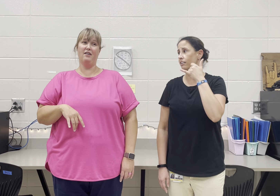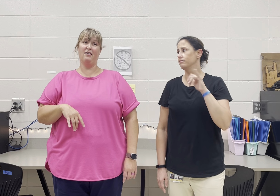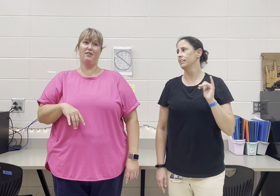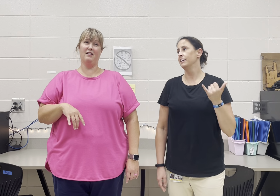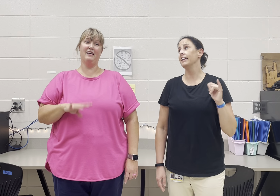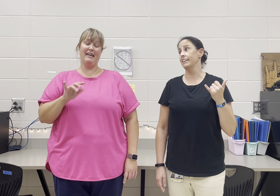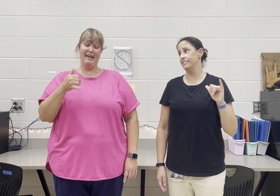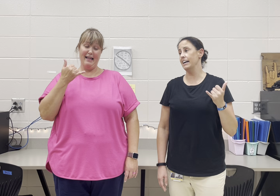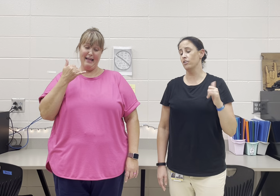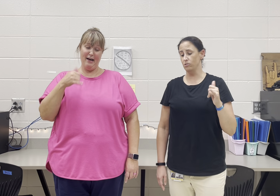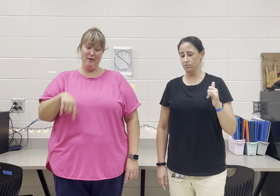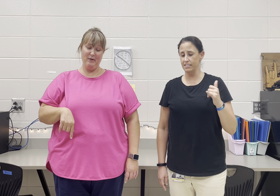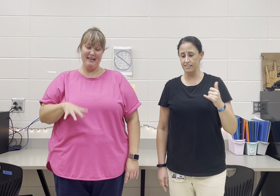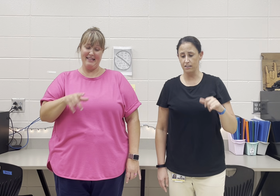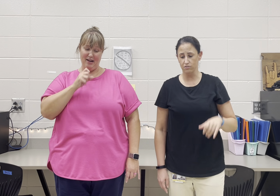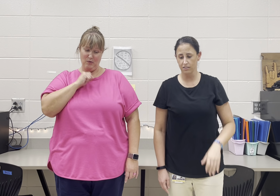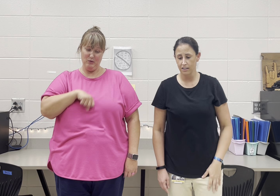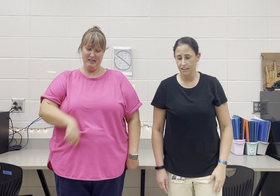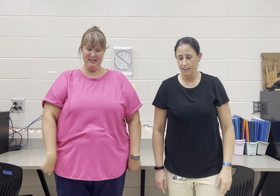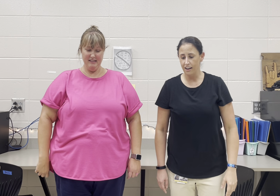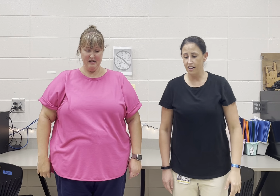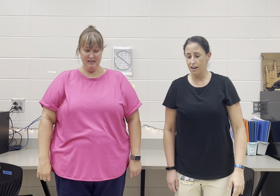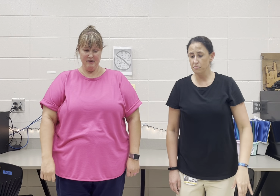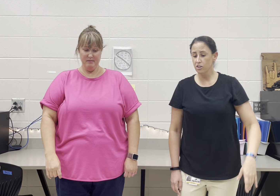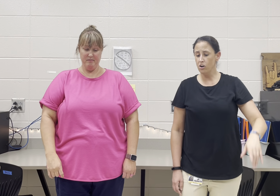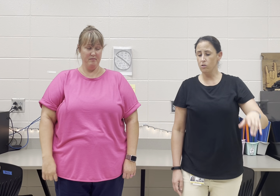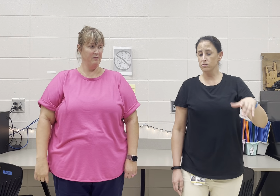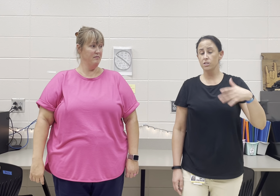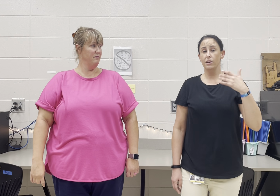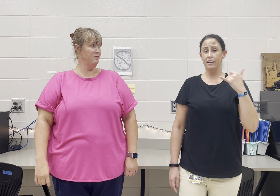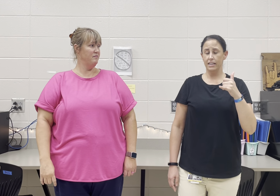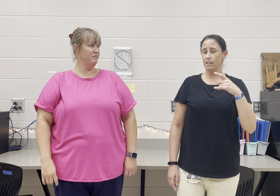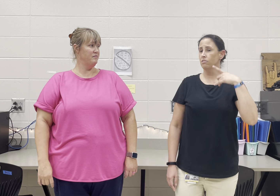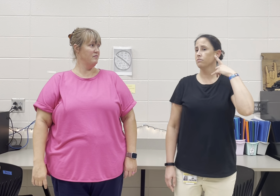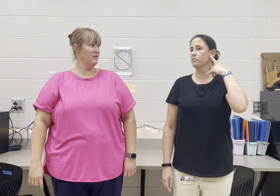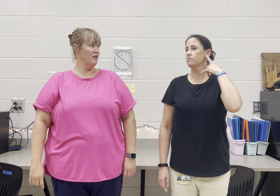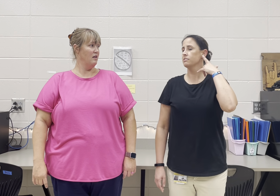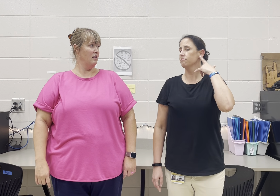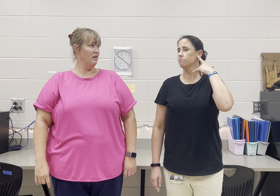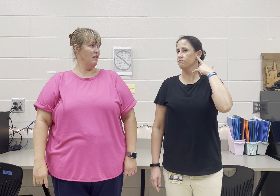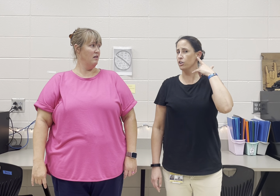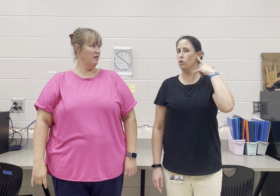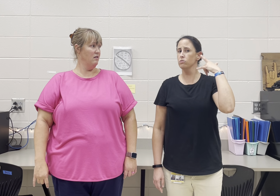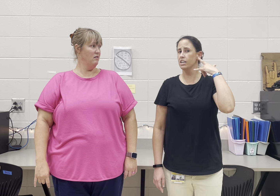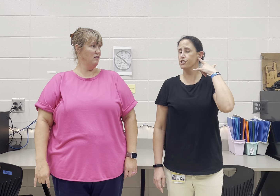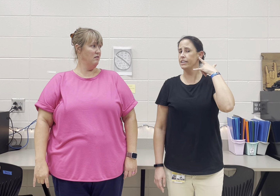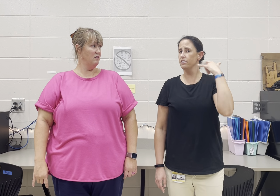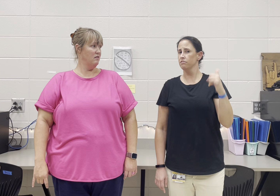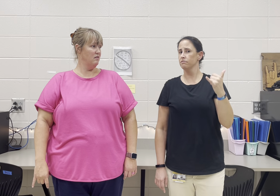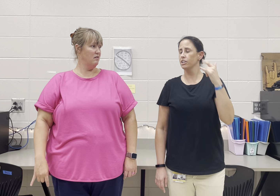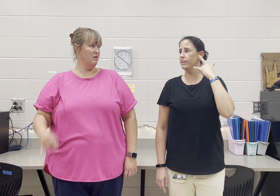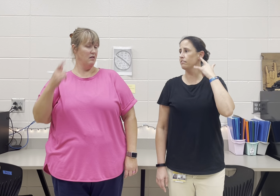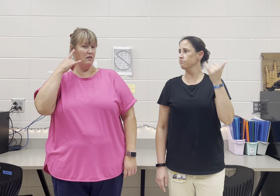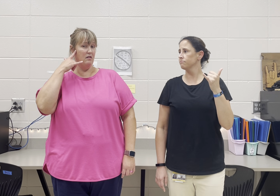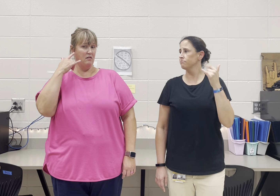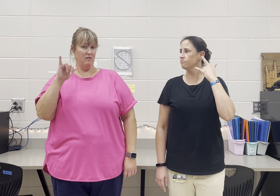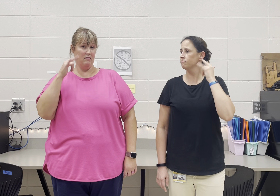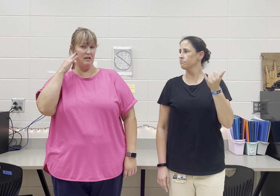Yellow. Oh, Yeah, he's yellow. that old. He's that old. Gold. So you had yellow. For gold, touch your ear, go down. And